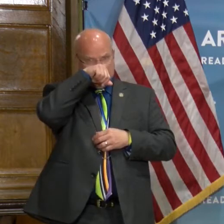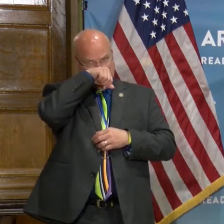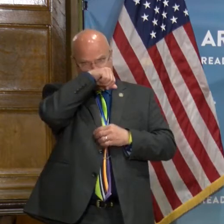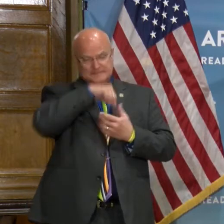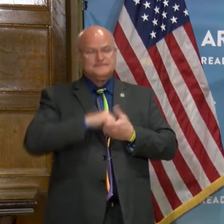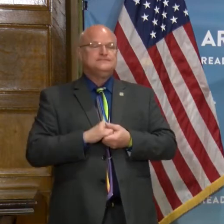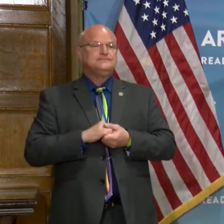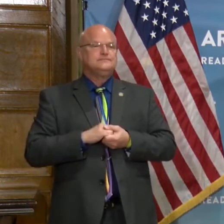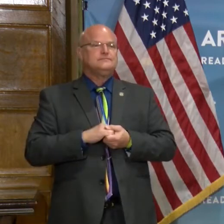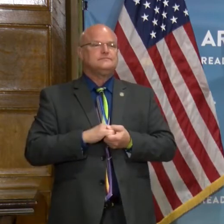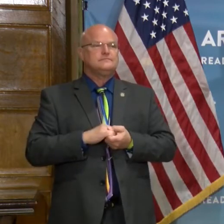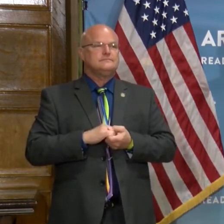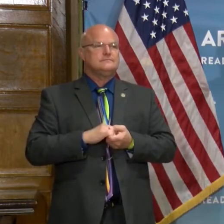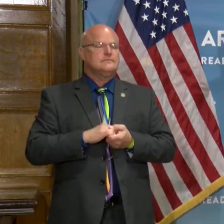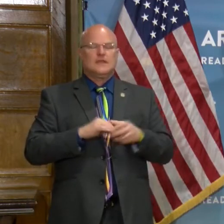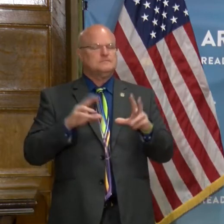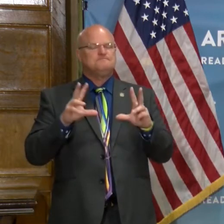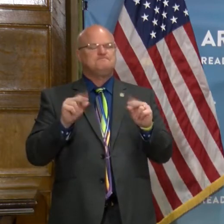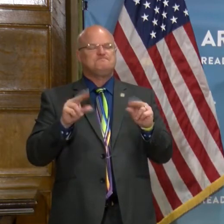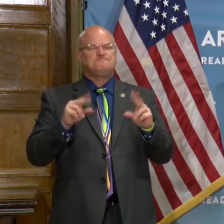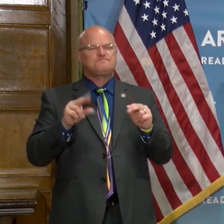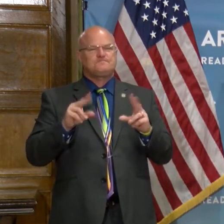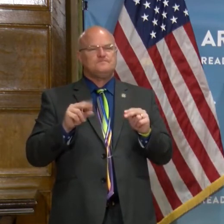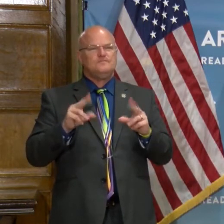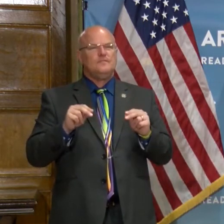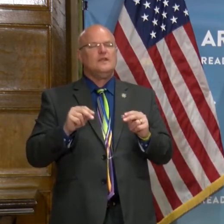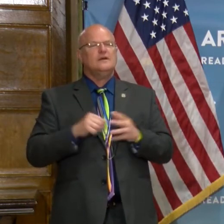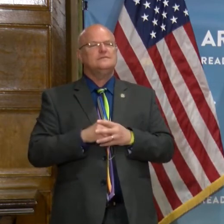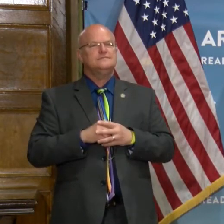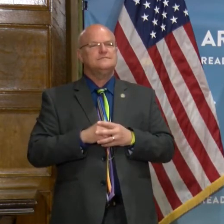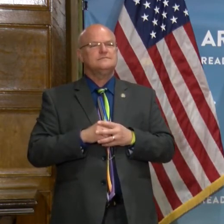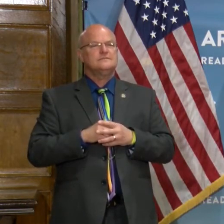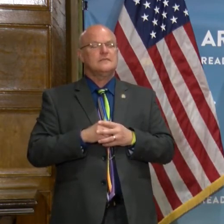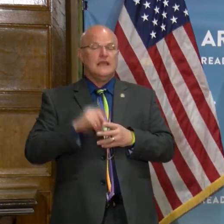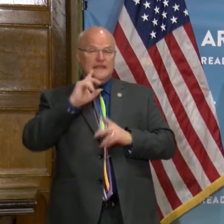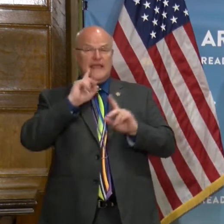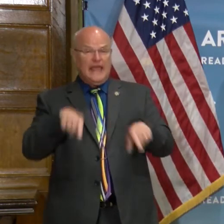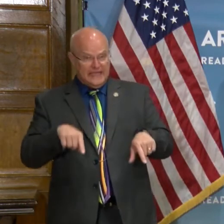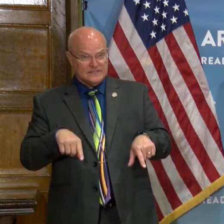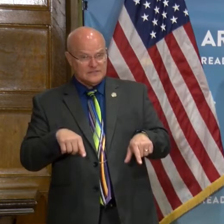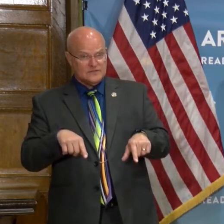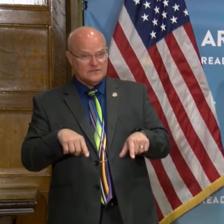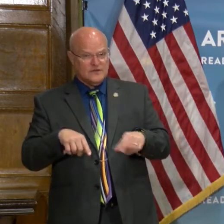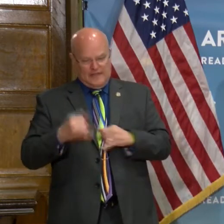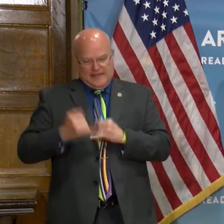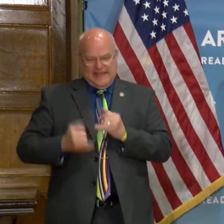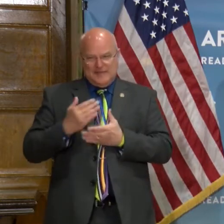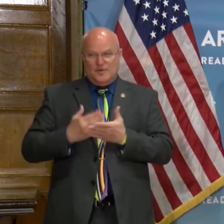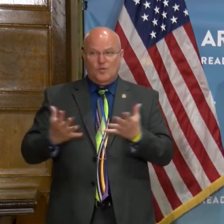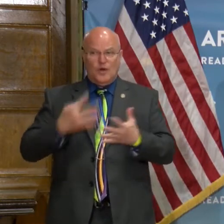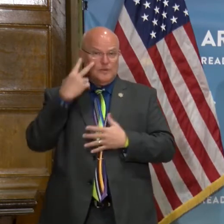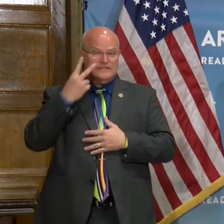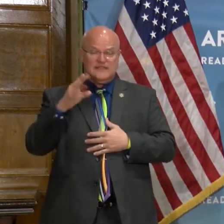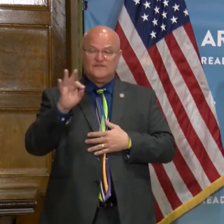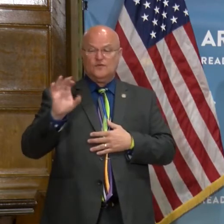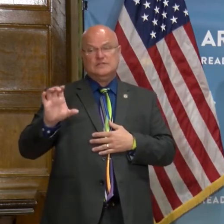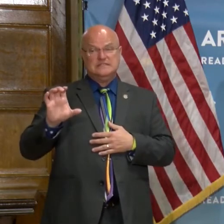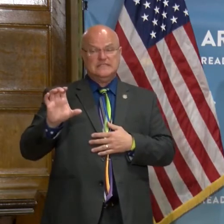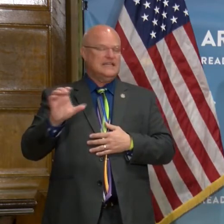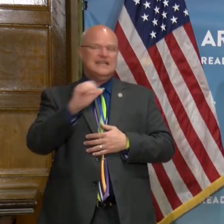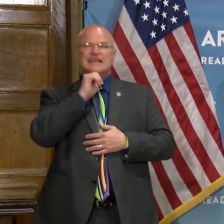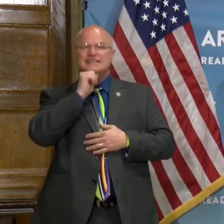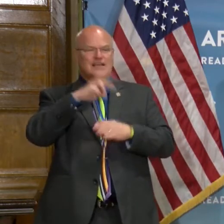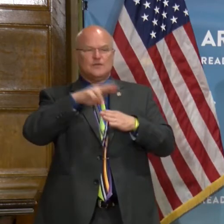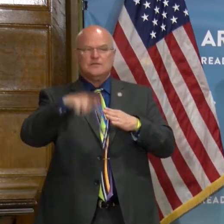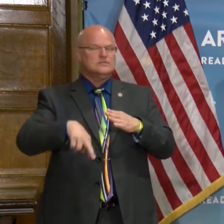social interaction? No. I mean, the answer is, on the latter part, what we see in Forest City is not